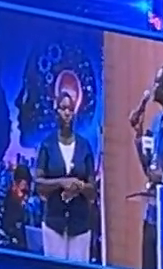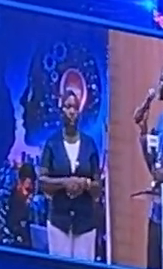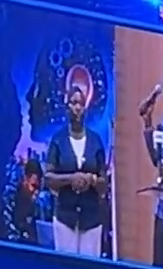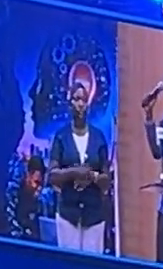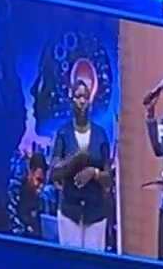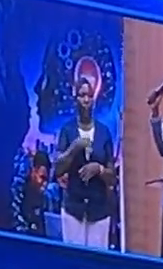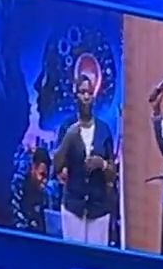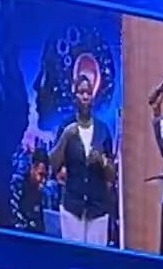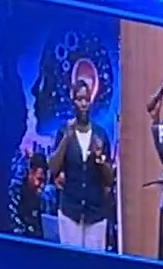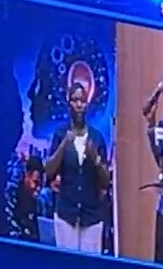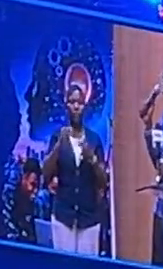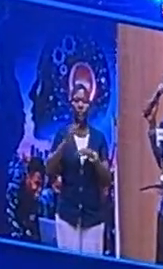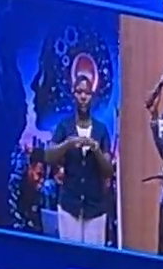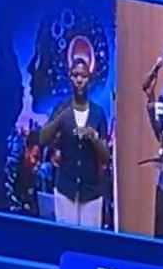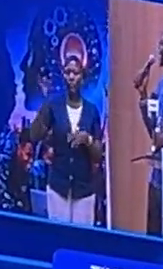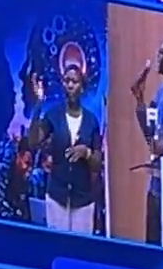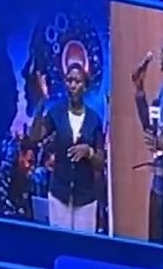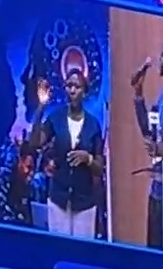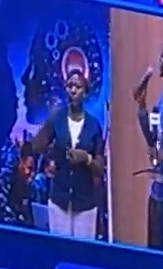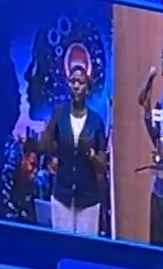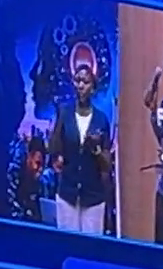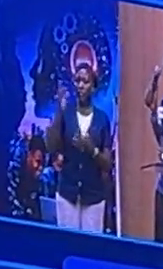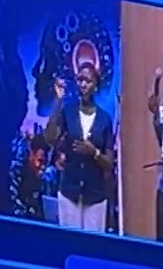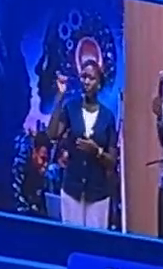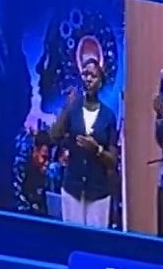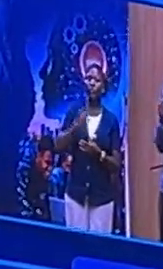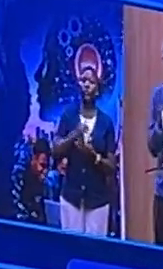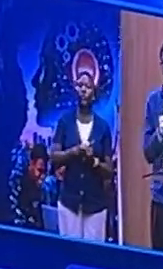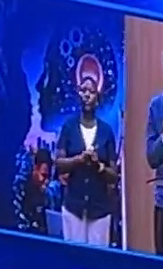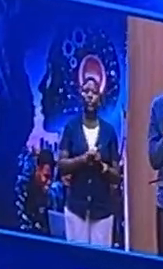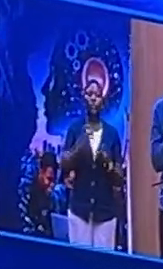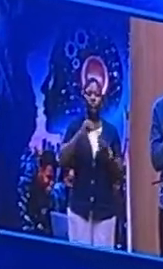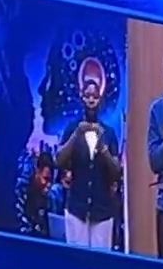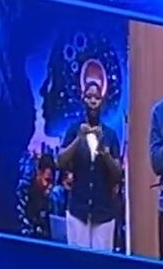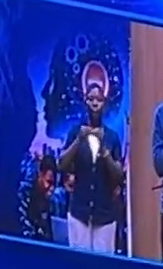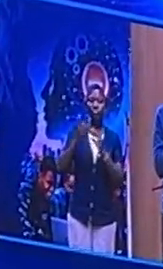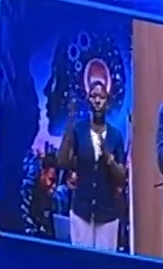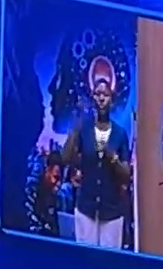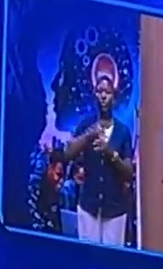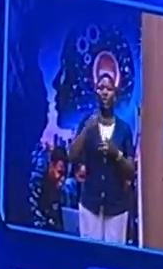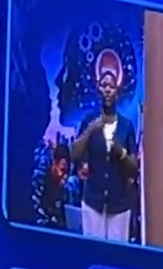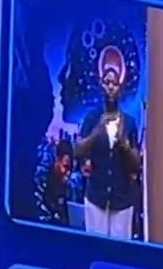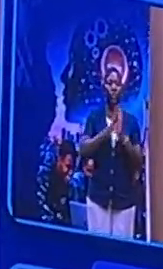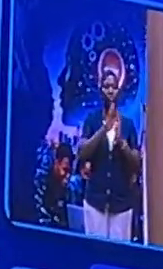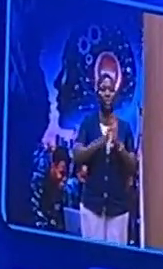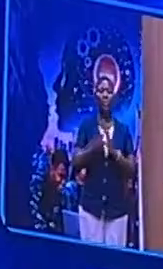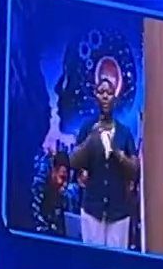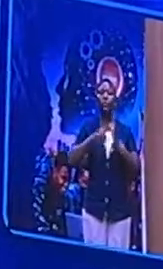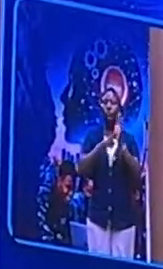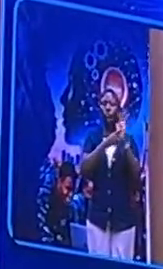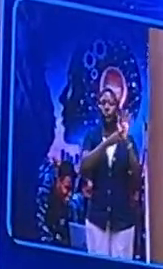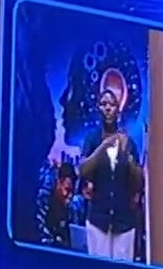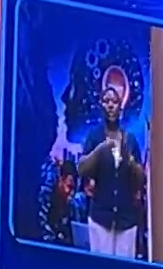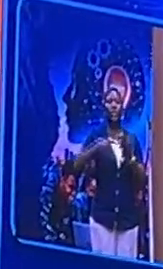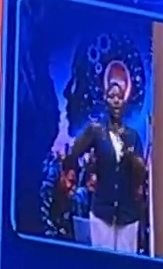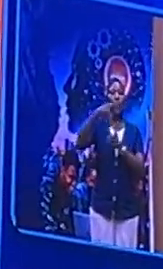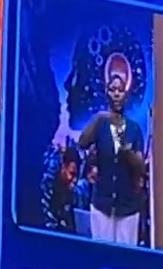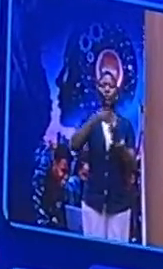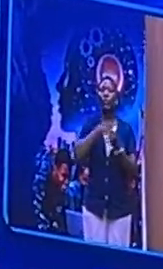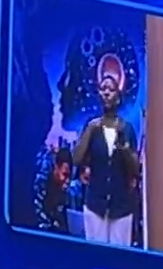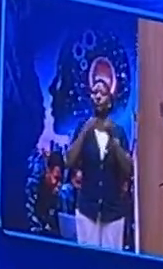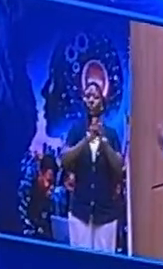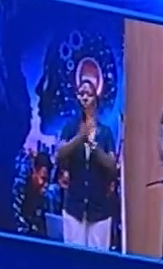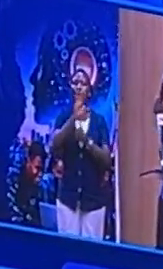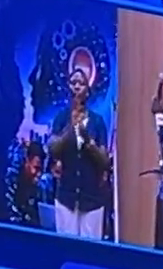We can move on. And here's some traction. So we've developed and shown this device around. As I mentioned, we published a paper, and we have a